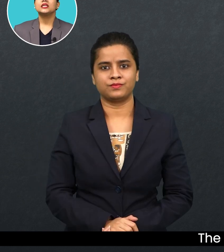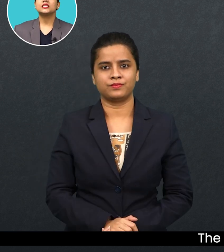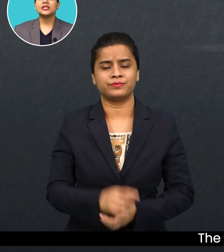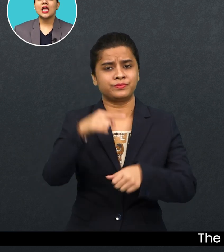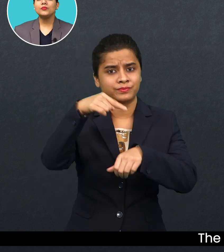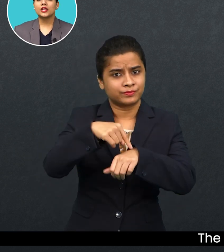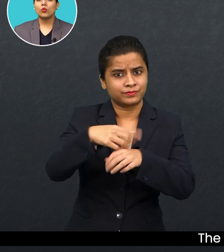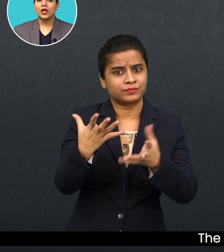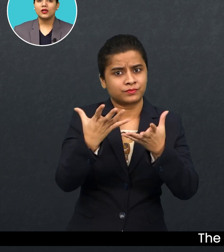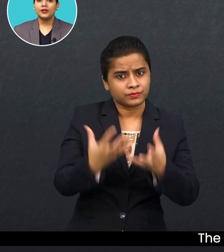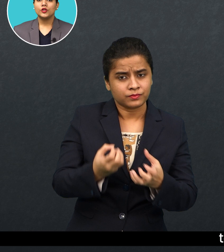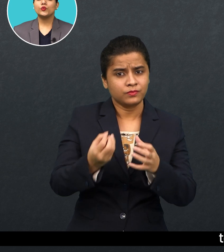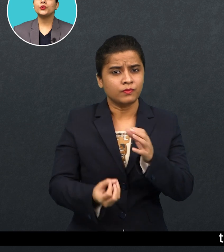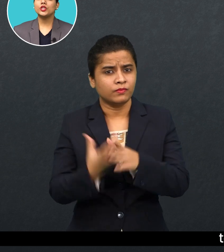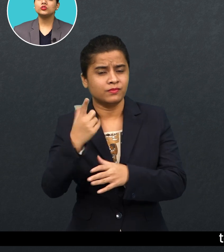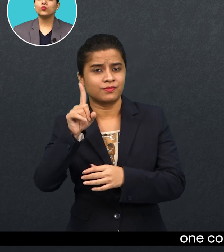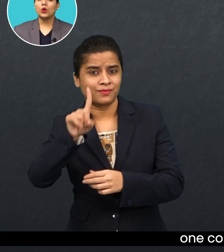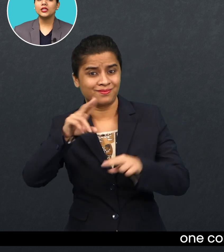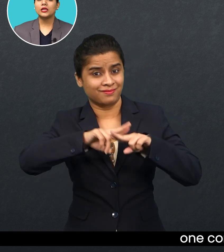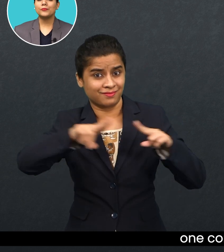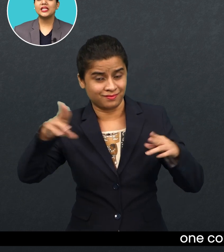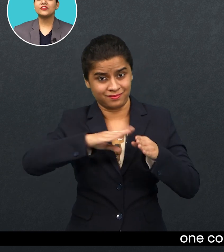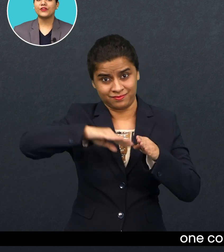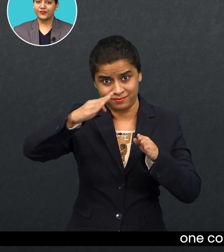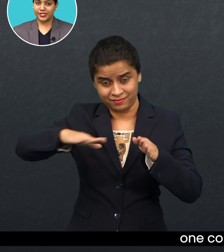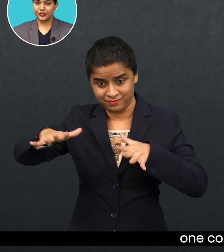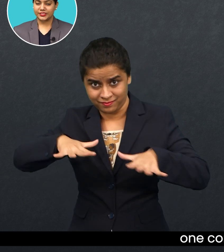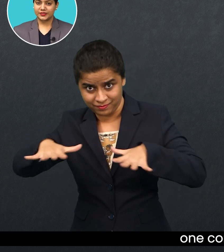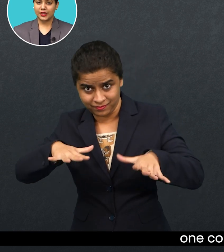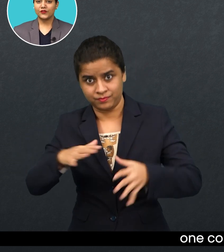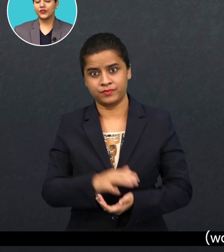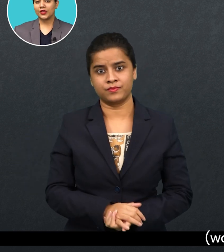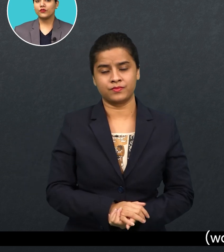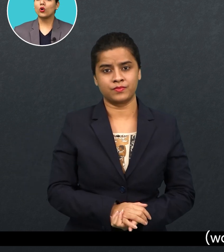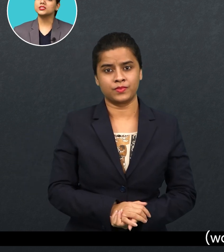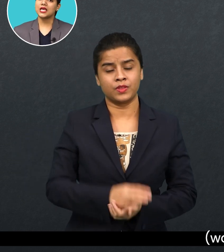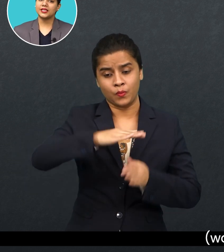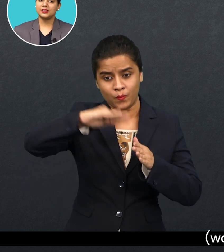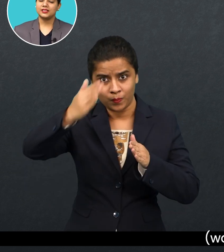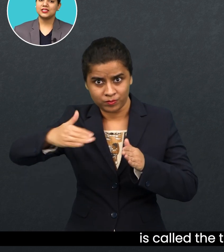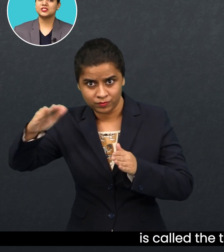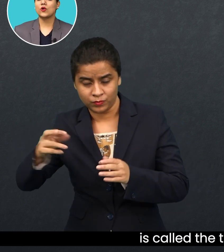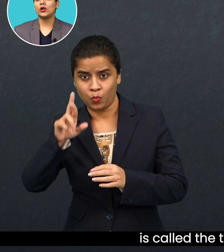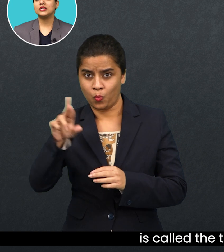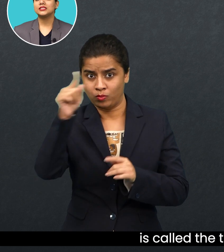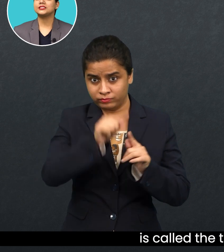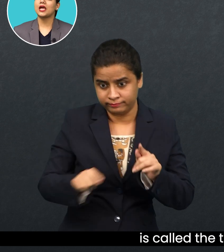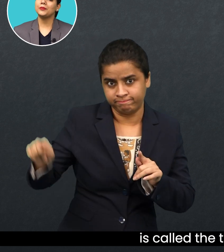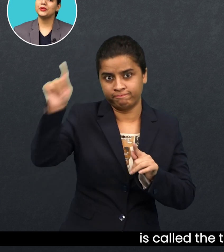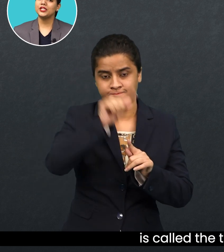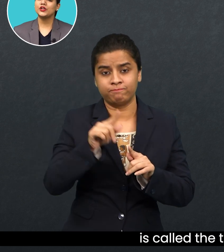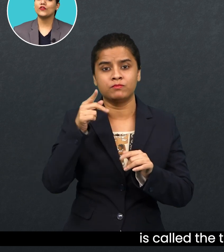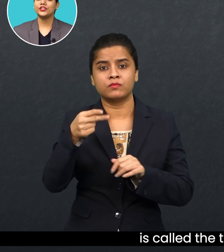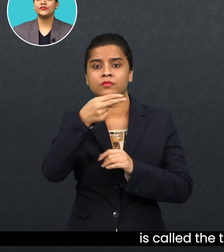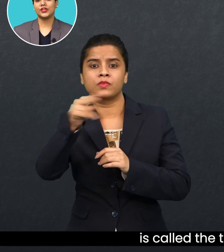The time required to produce one complete vibration, wave or cycle is called the